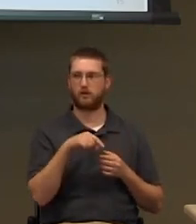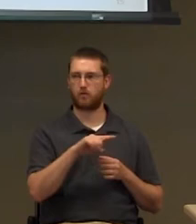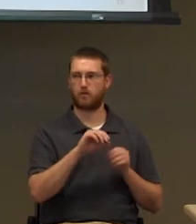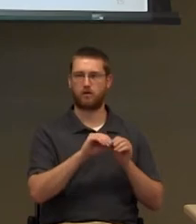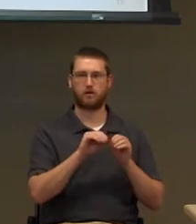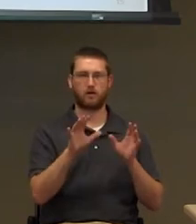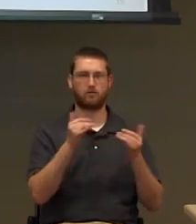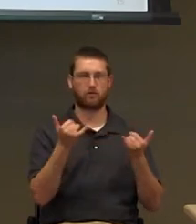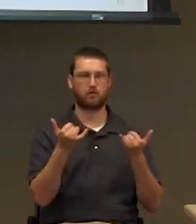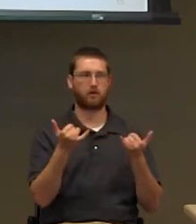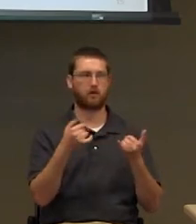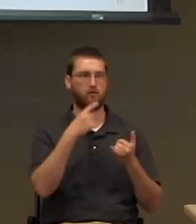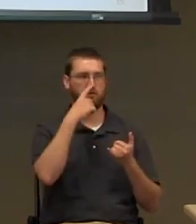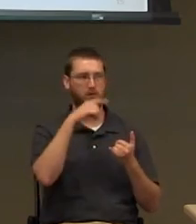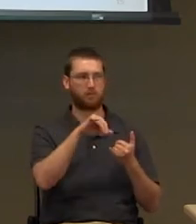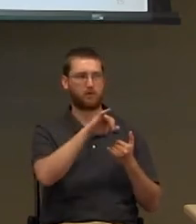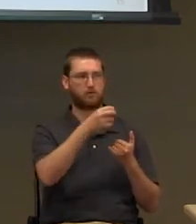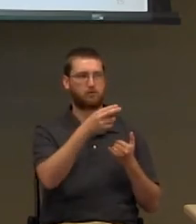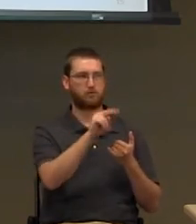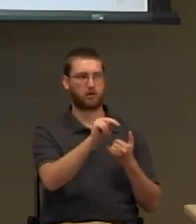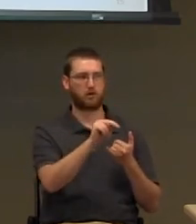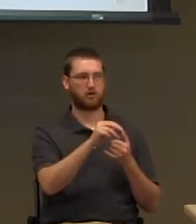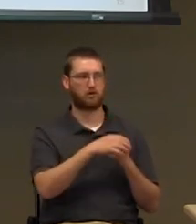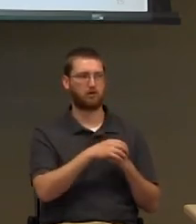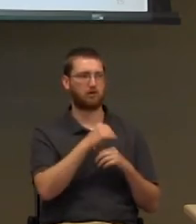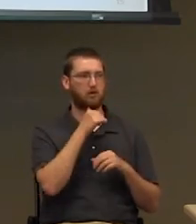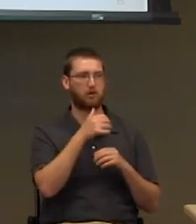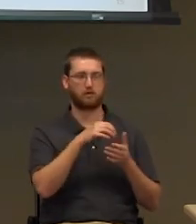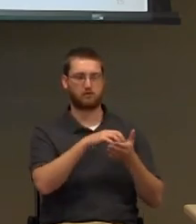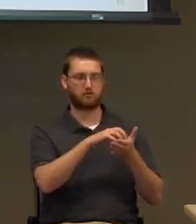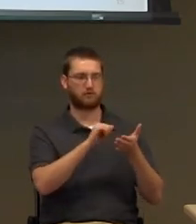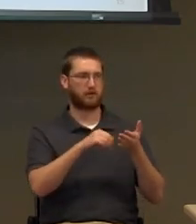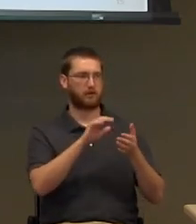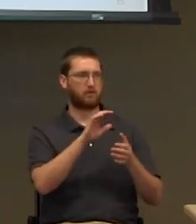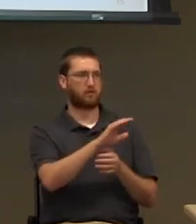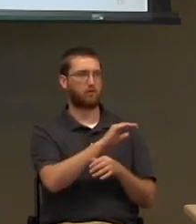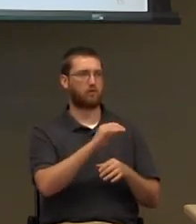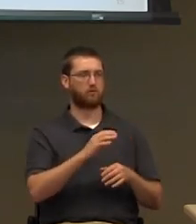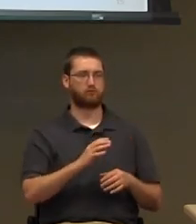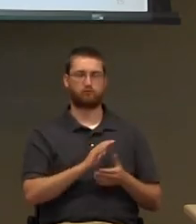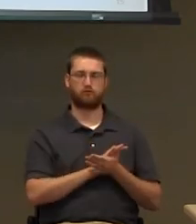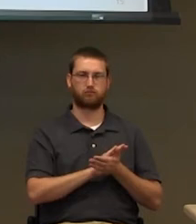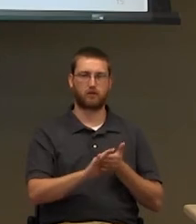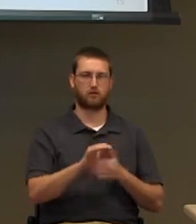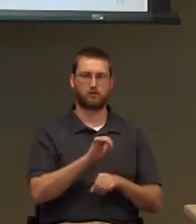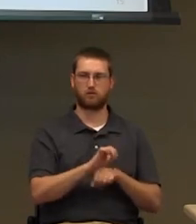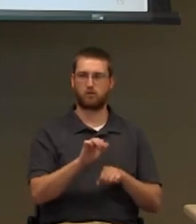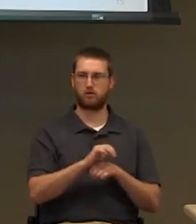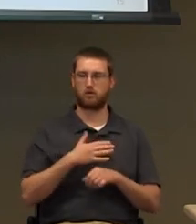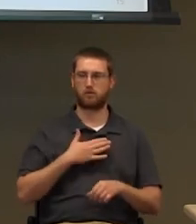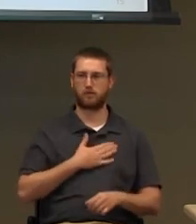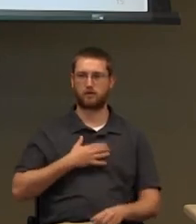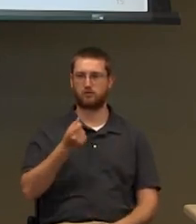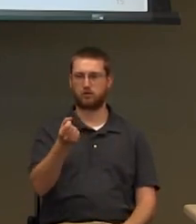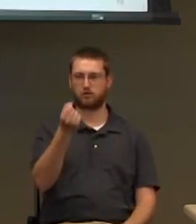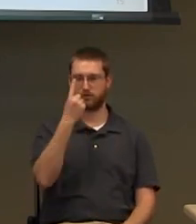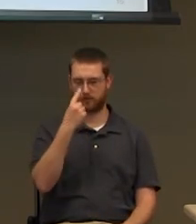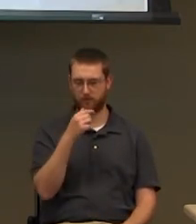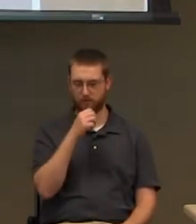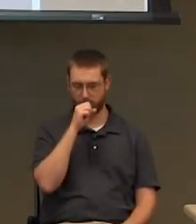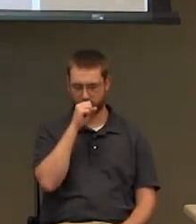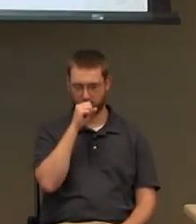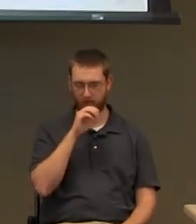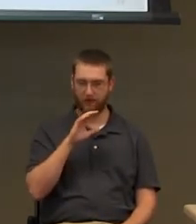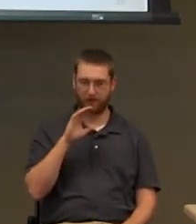now, if you don't mind, John. Not to take anything away from the fine work that y'all do, so please understand this. But it sounds like